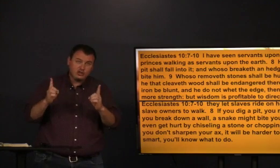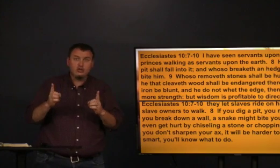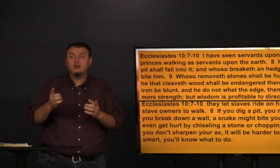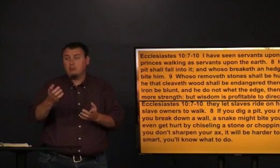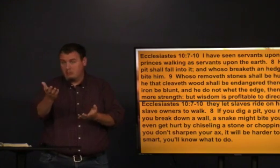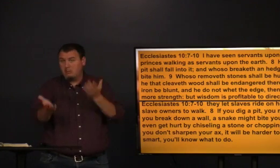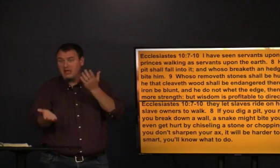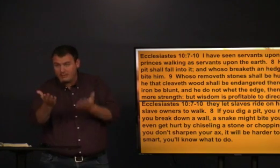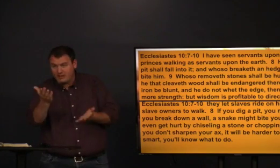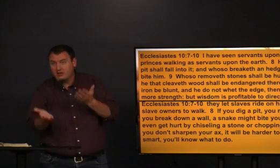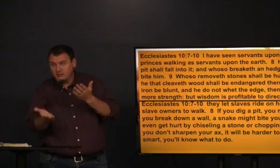Educational, maybe.